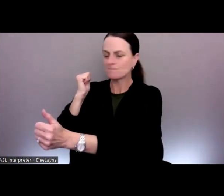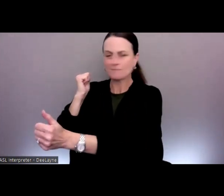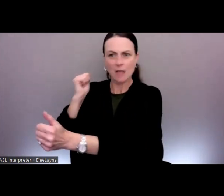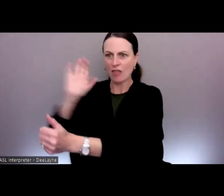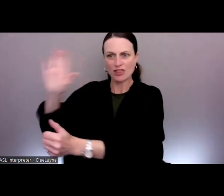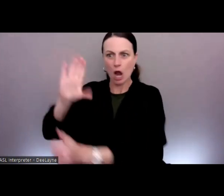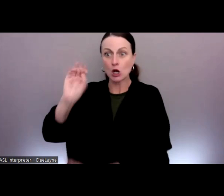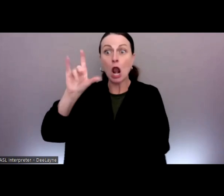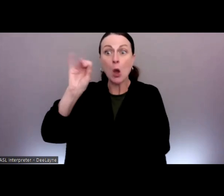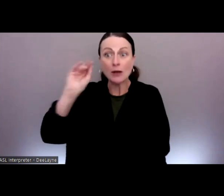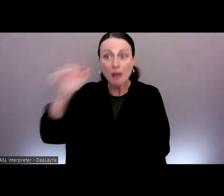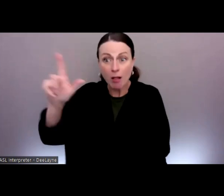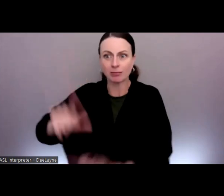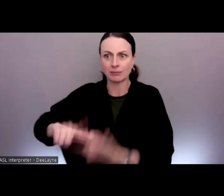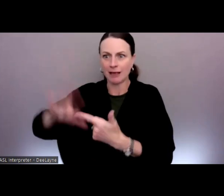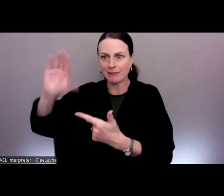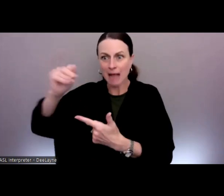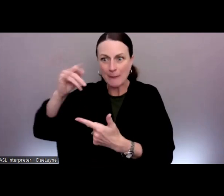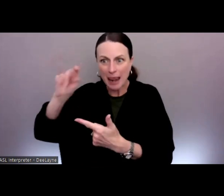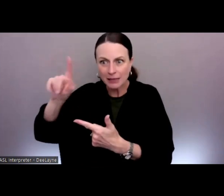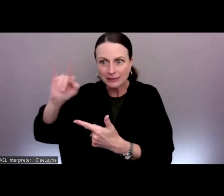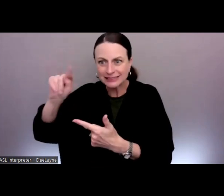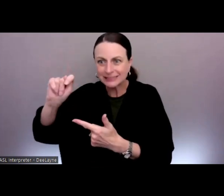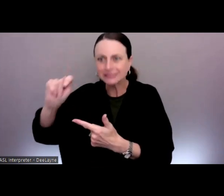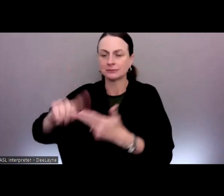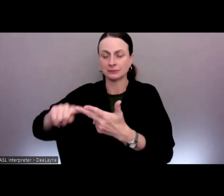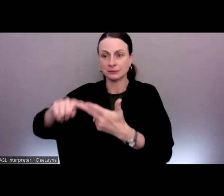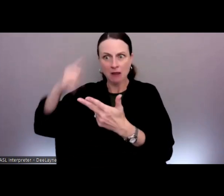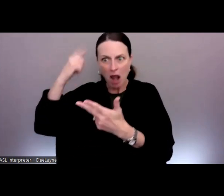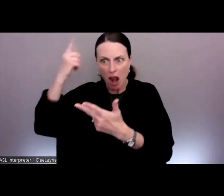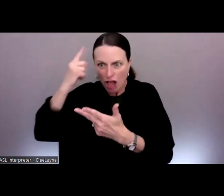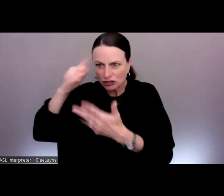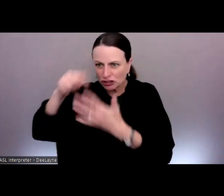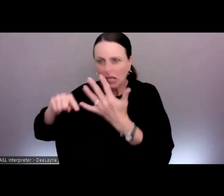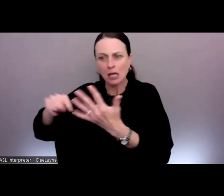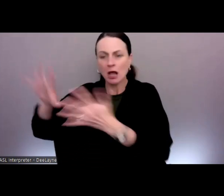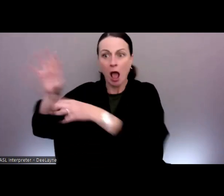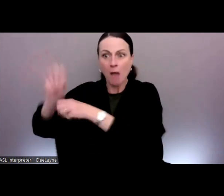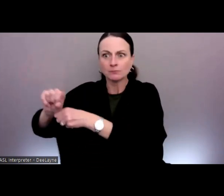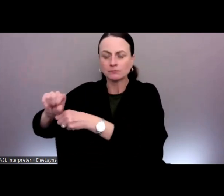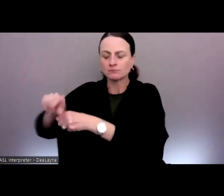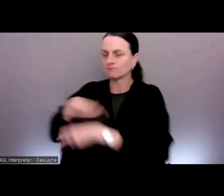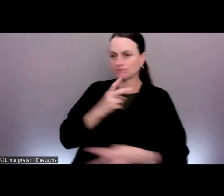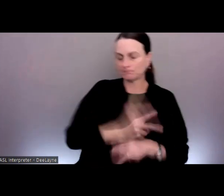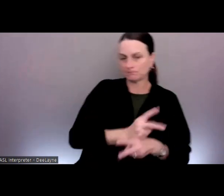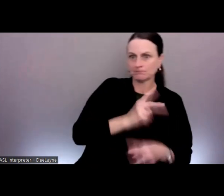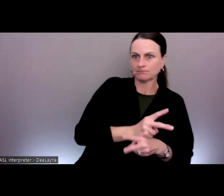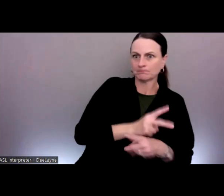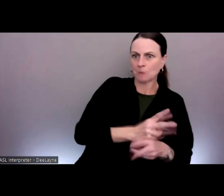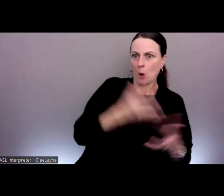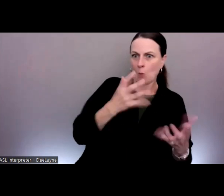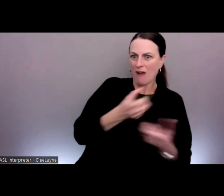capitalist logics and practices, and so that we can maintain our orientation toward freedom.